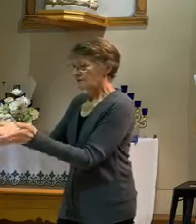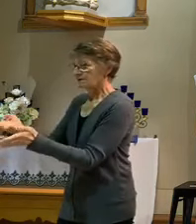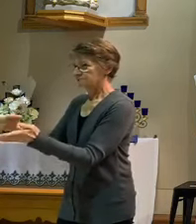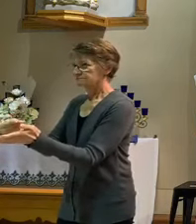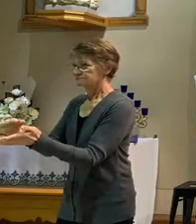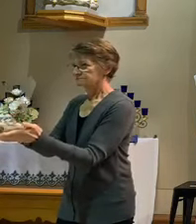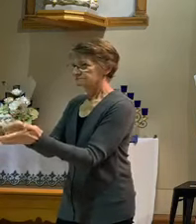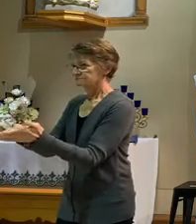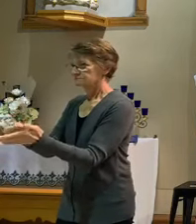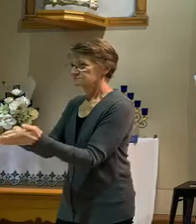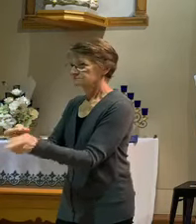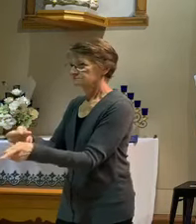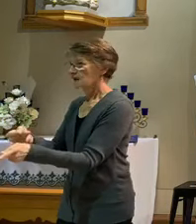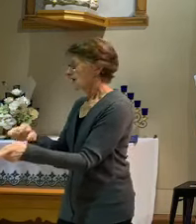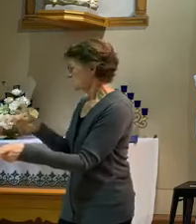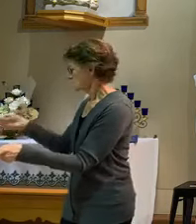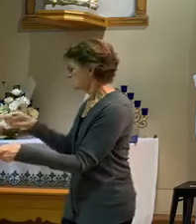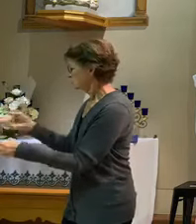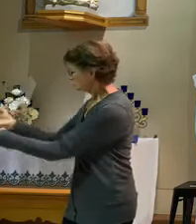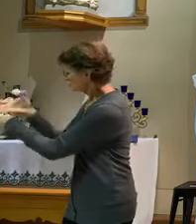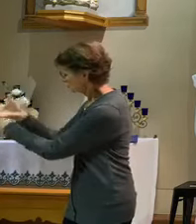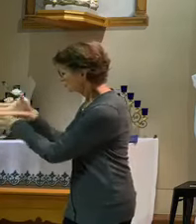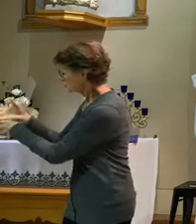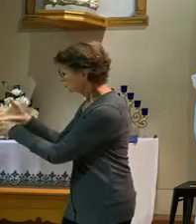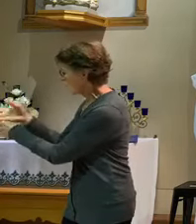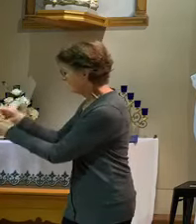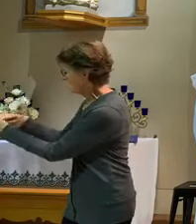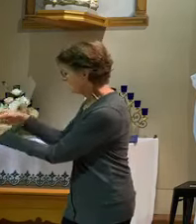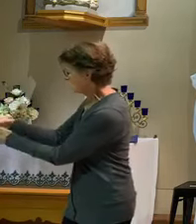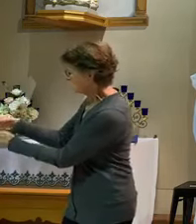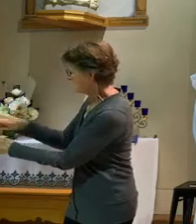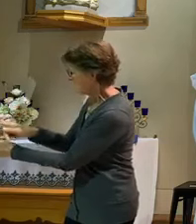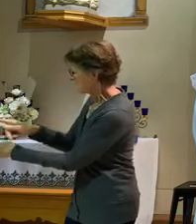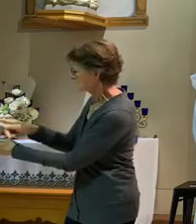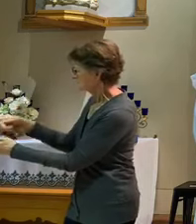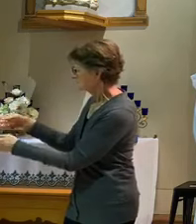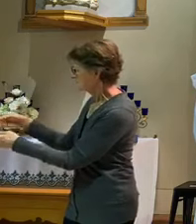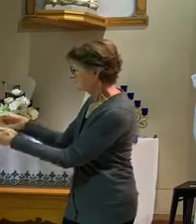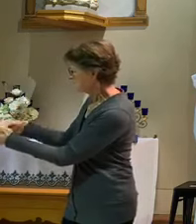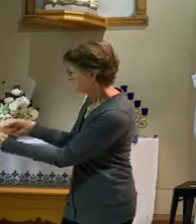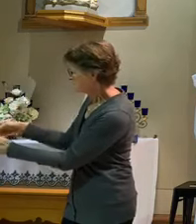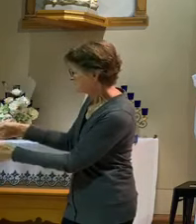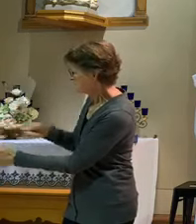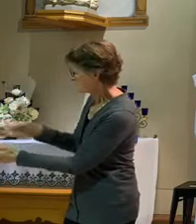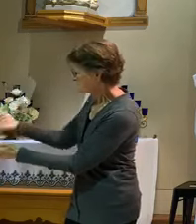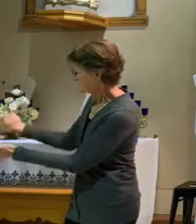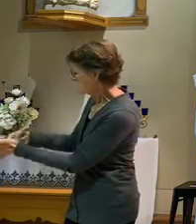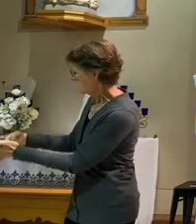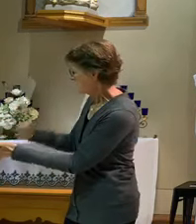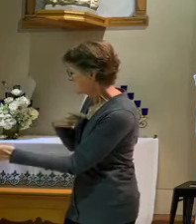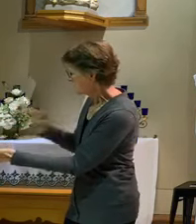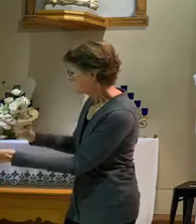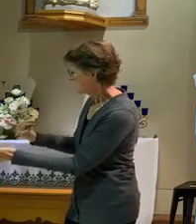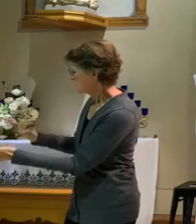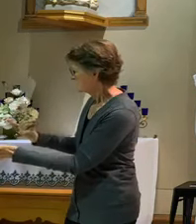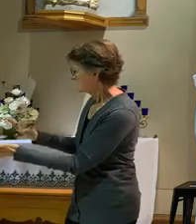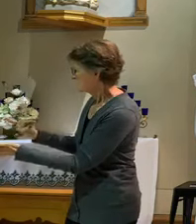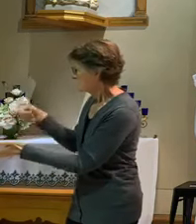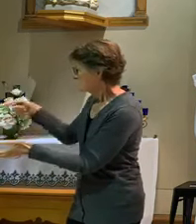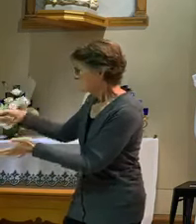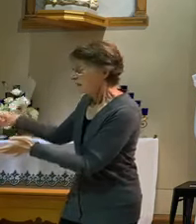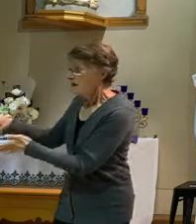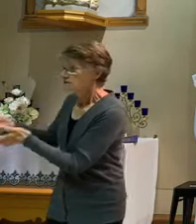and seized him and started to choke him, demanding, "Pay back what you owe." Falling to his